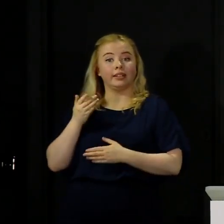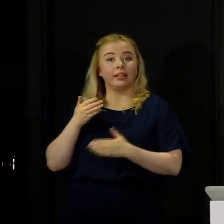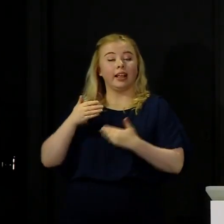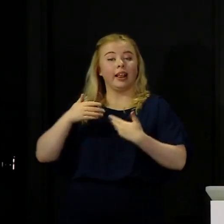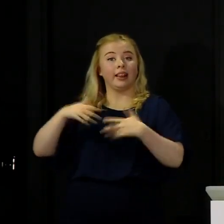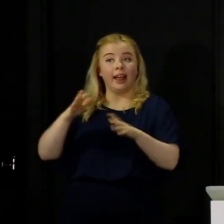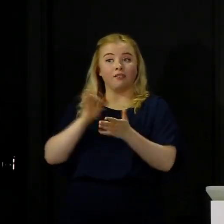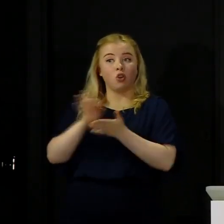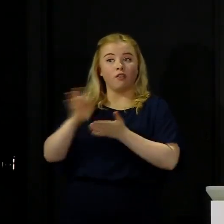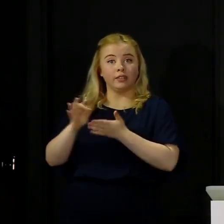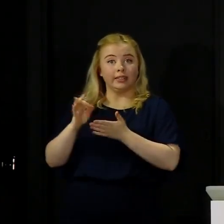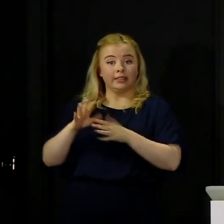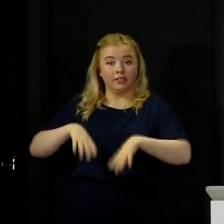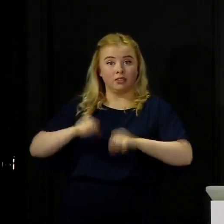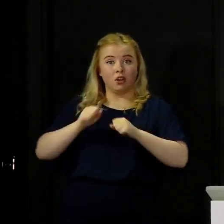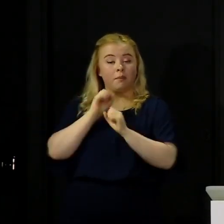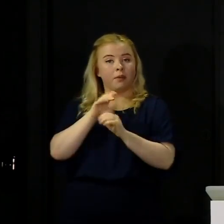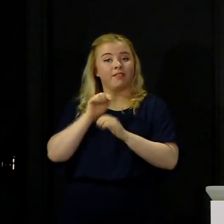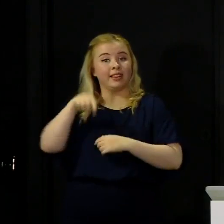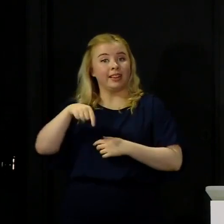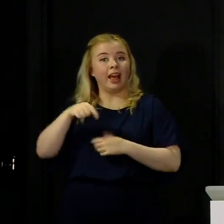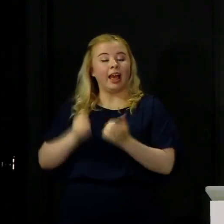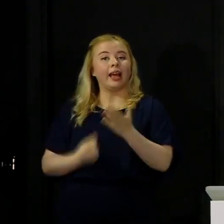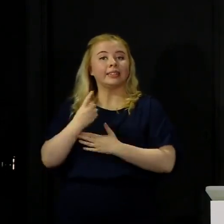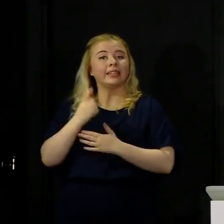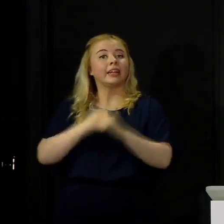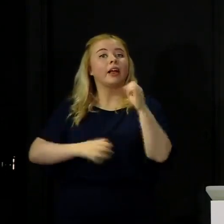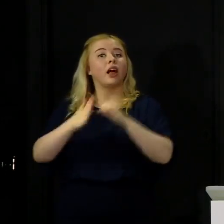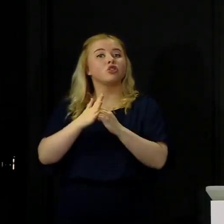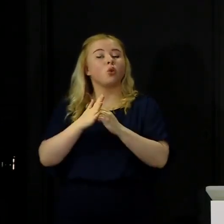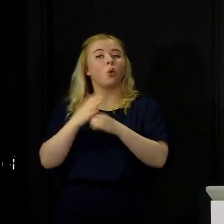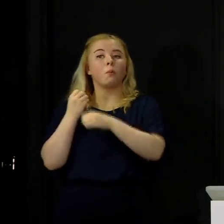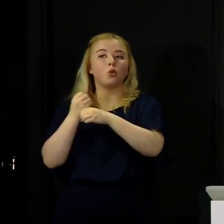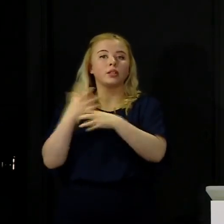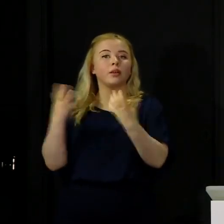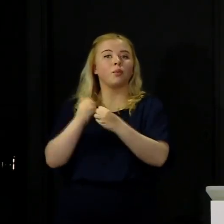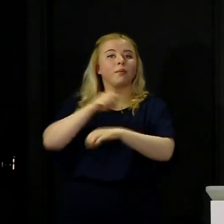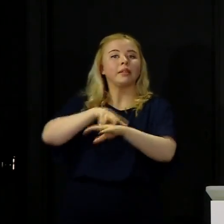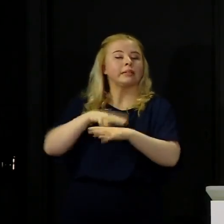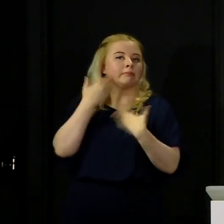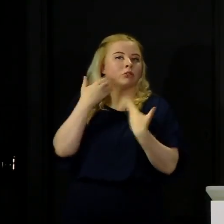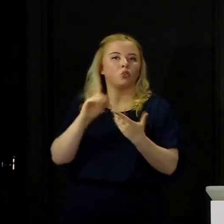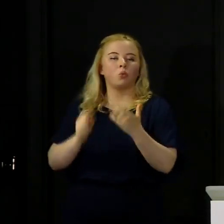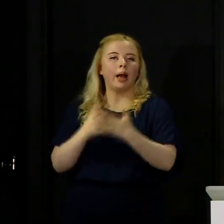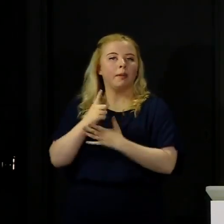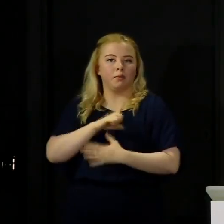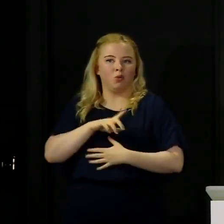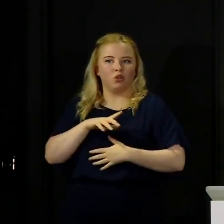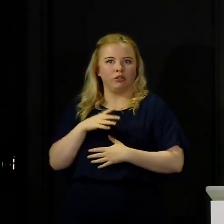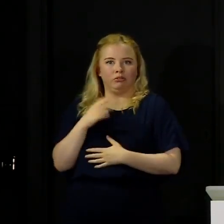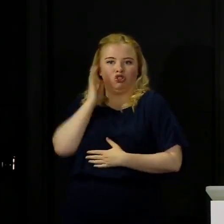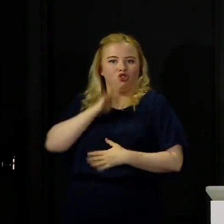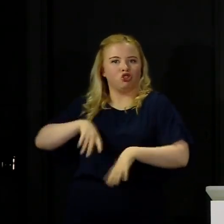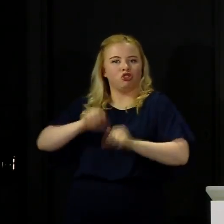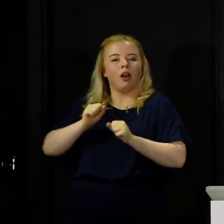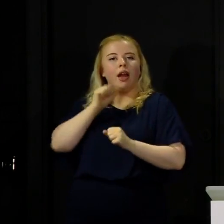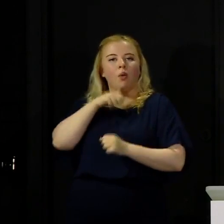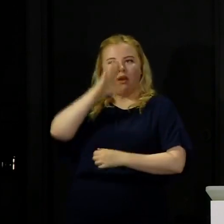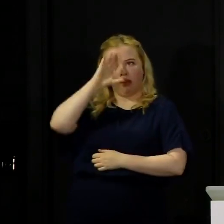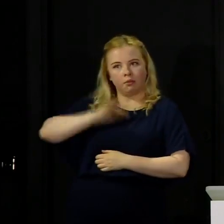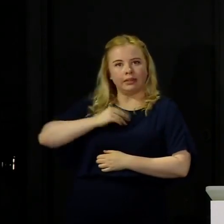to do this media update, this was an ongoing incident, so I don't yet have all the facts. I will be updated over the